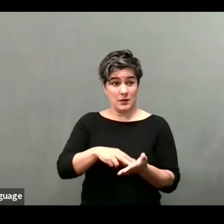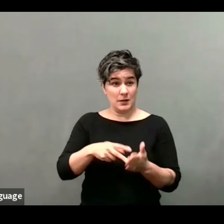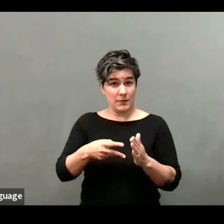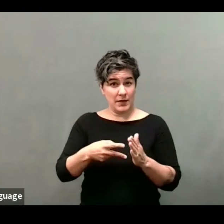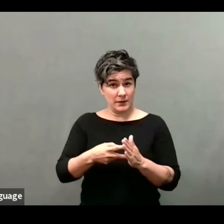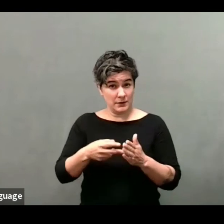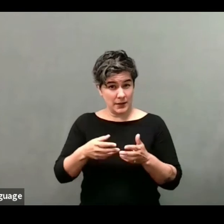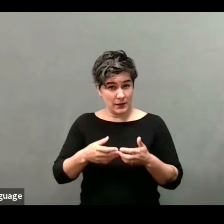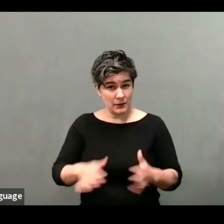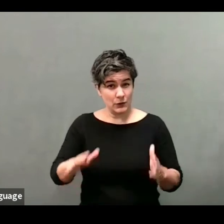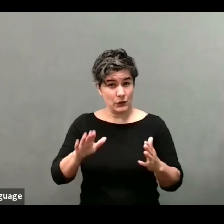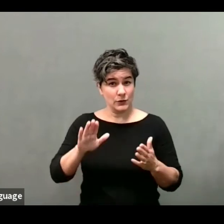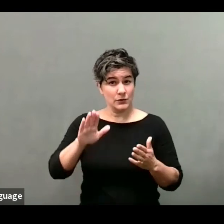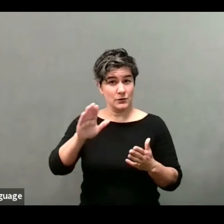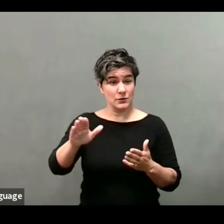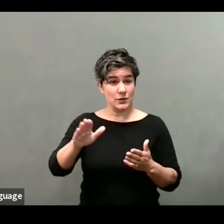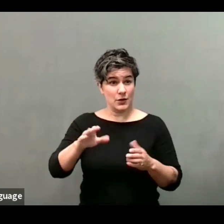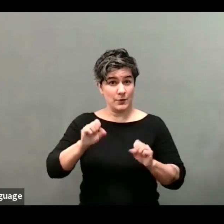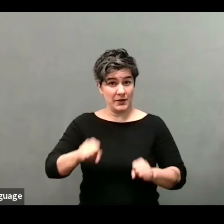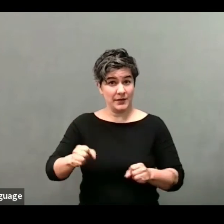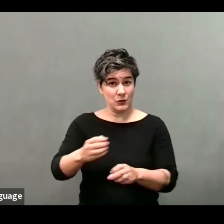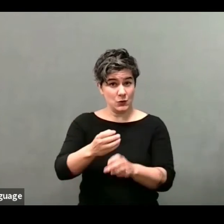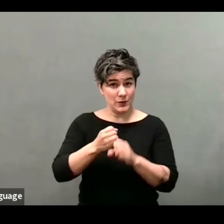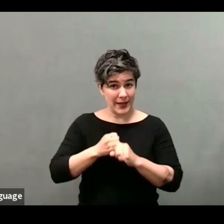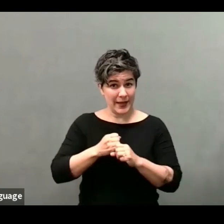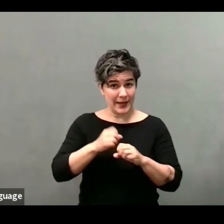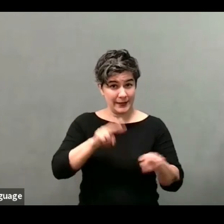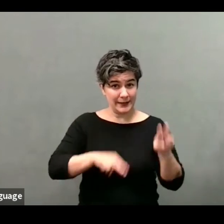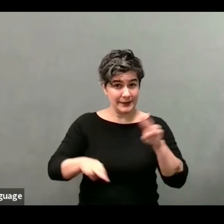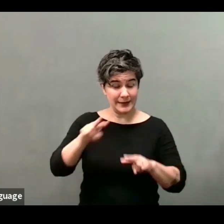that they lose their ability to get the exam at all. But what it might mean